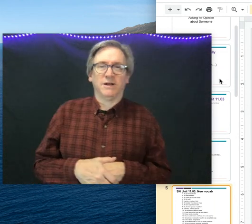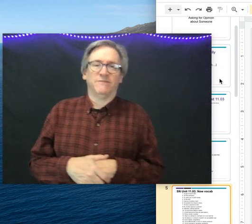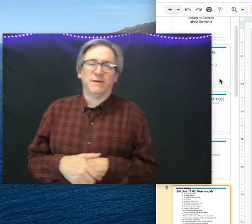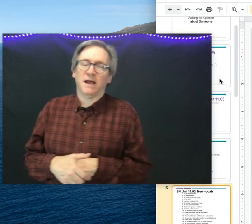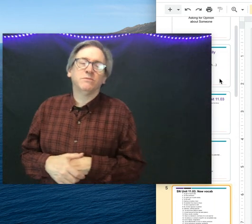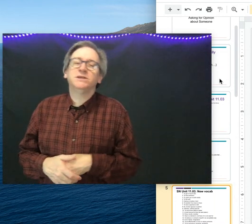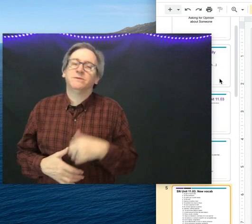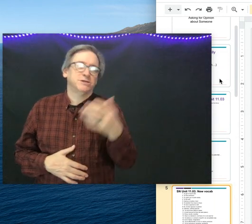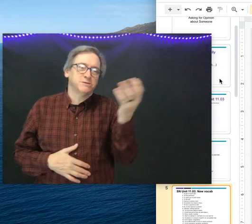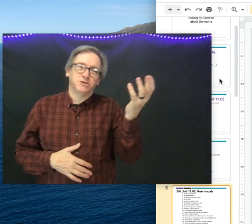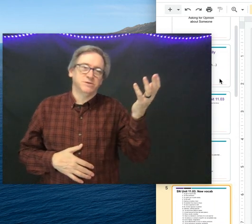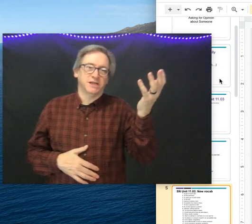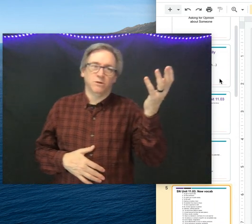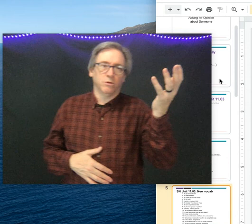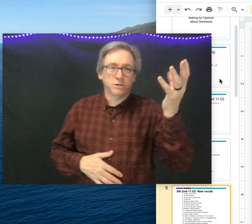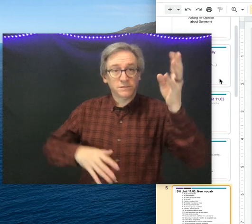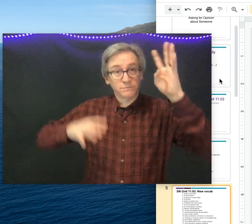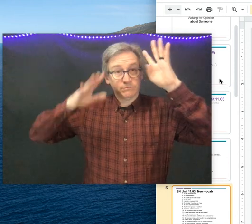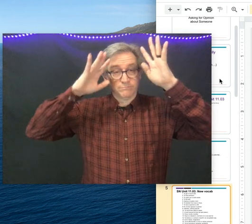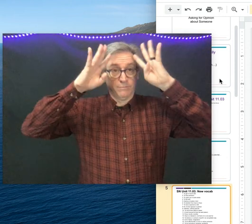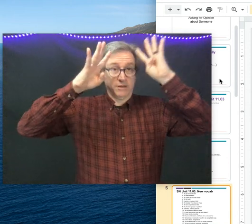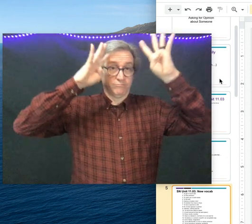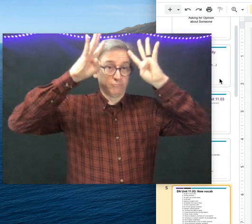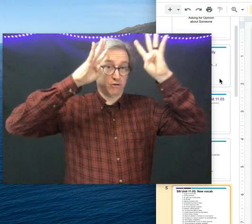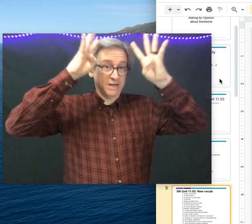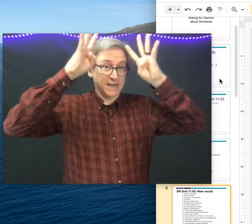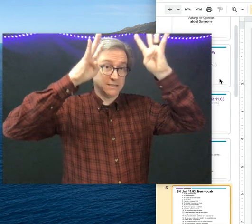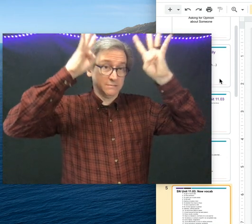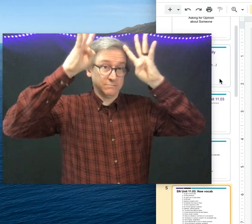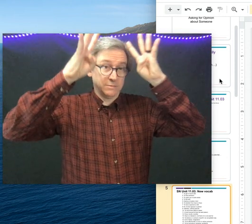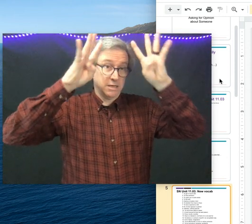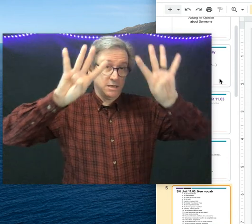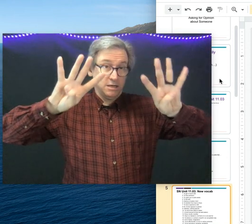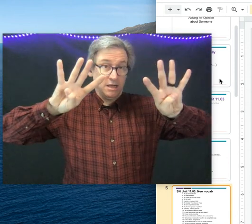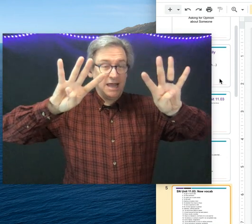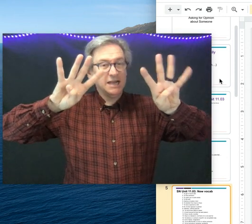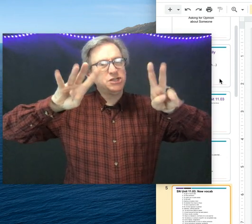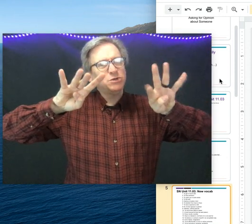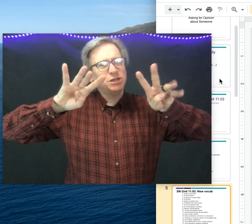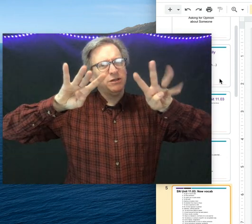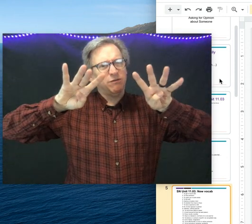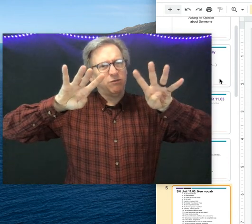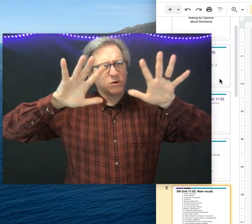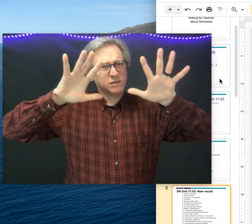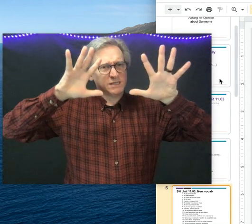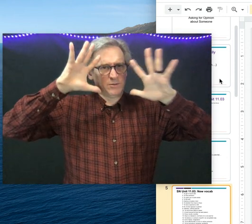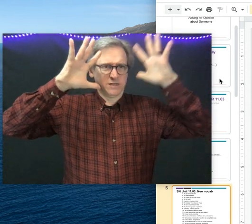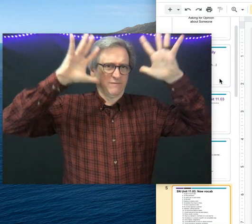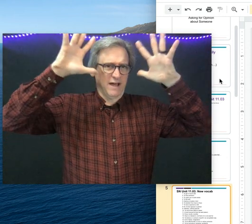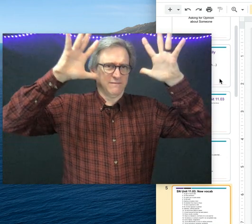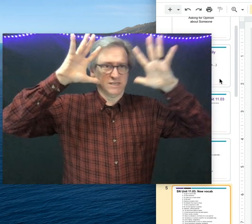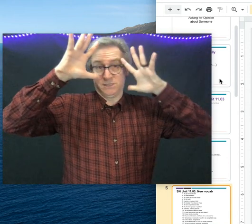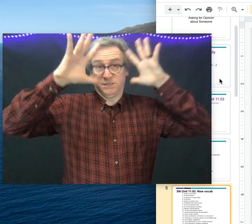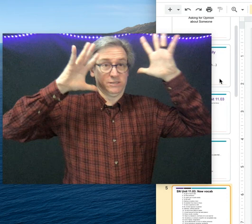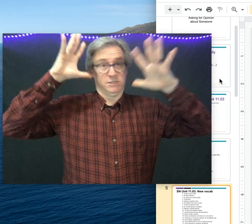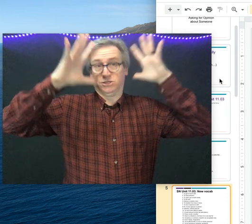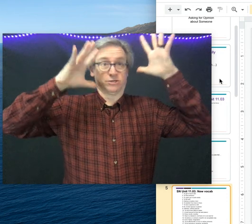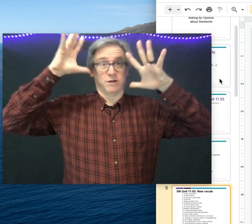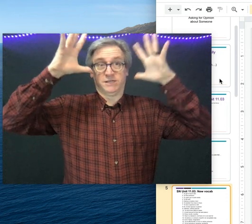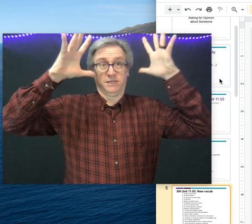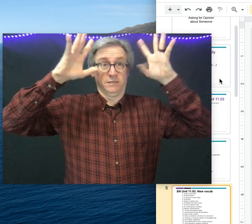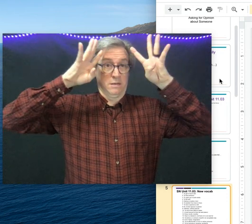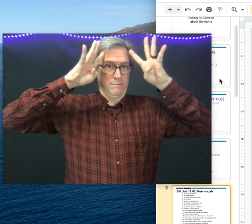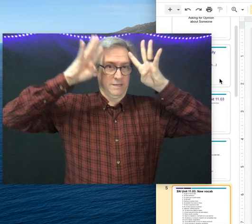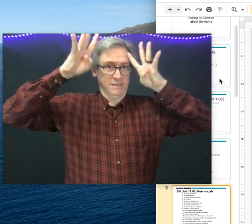Having a creative mind, I wish they would just do single words, but create. And it's usually the fours as opposed to the fives, because this is